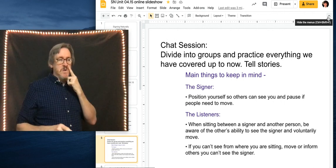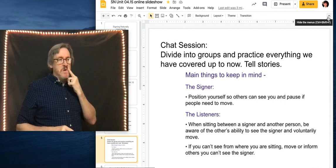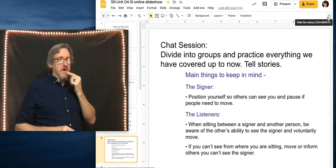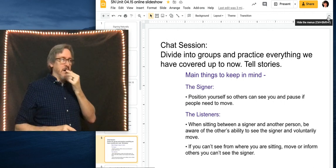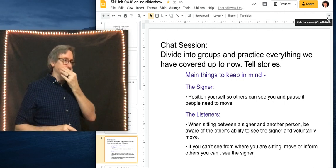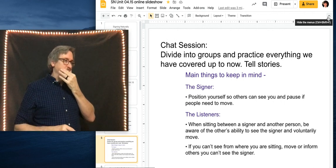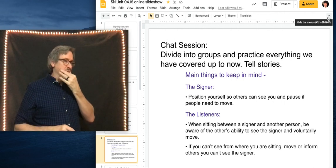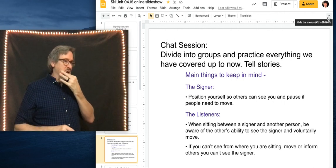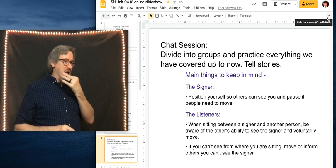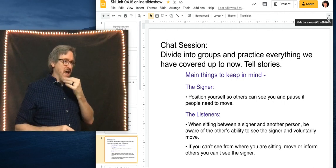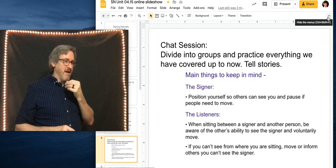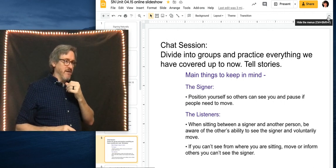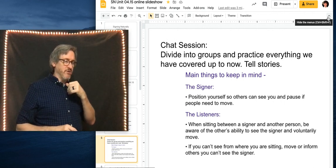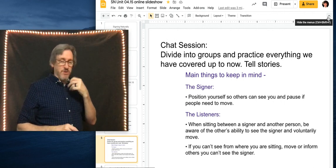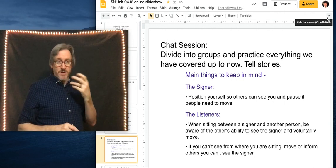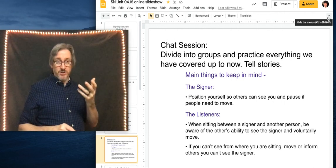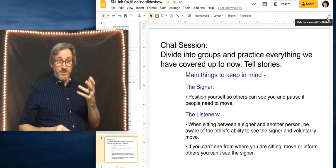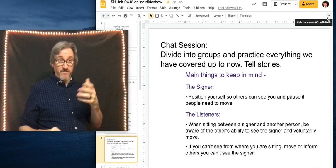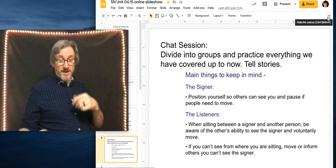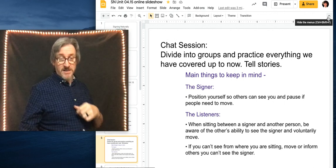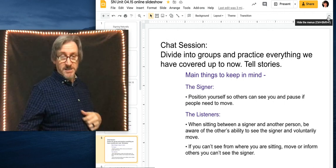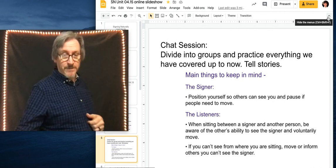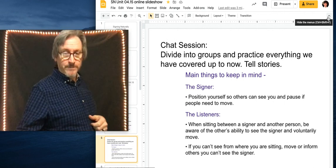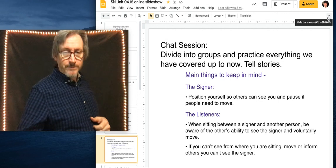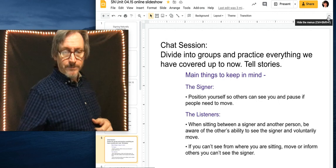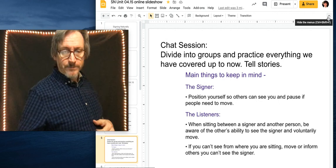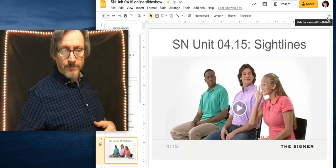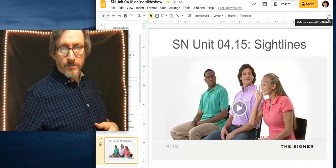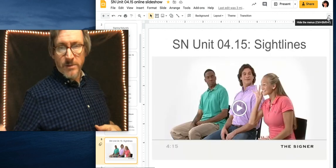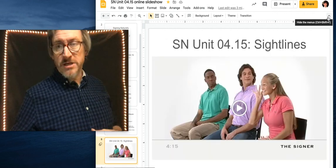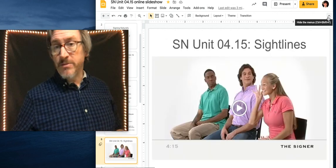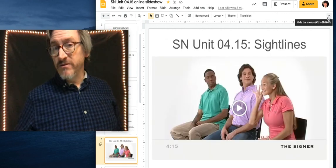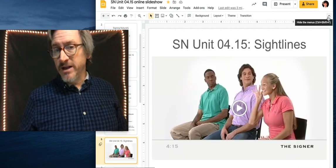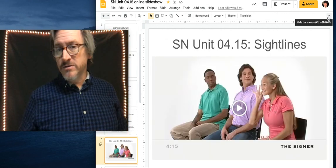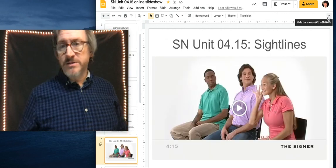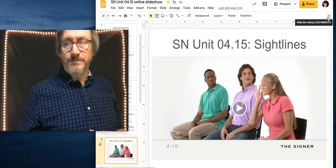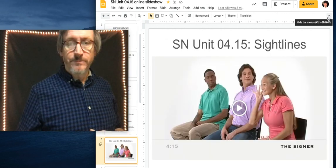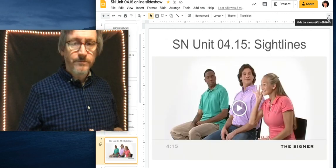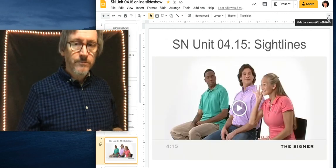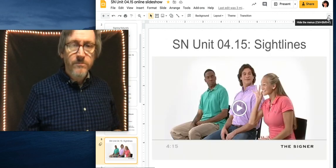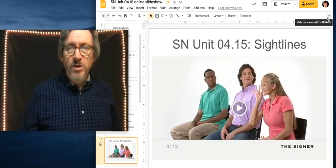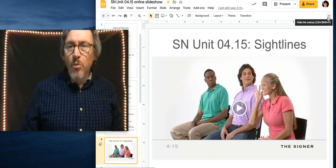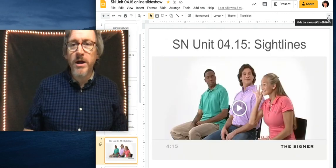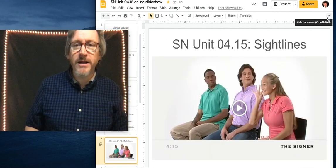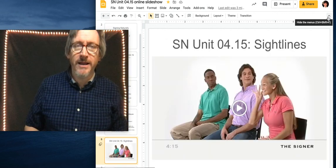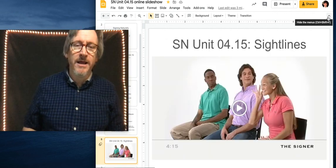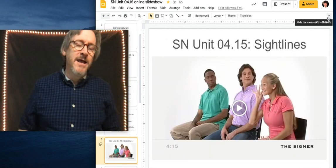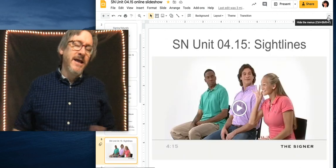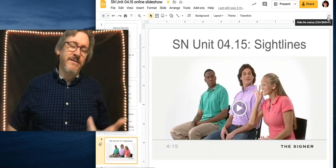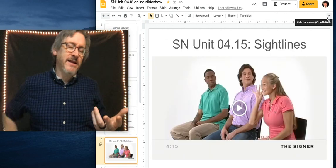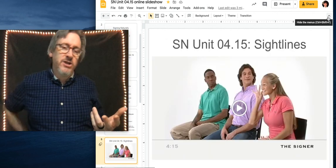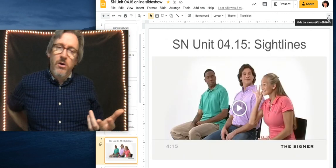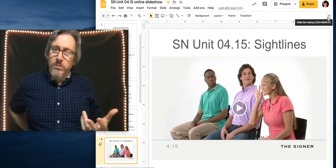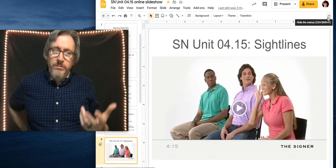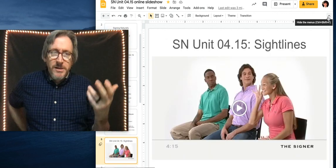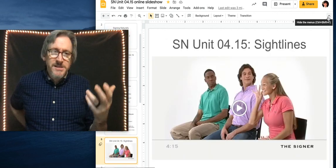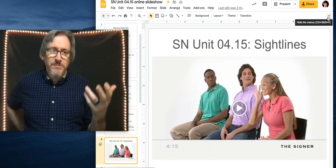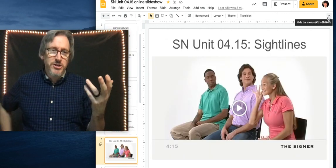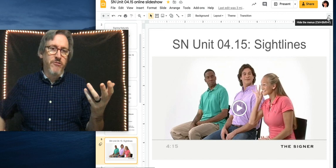around and try to make sure that everybody can see. There's a couple of videos. One, they